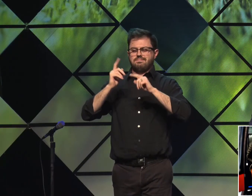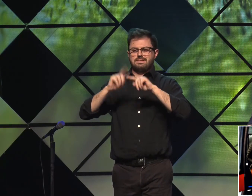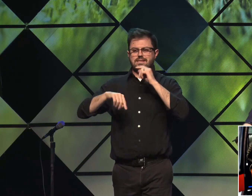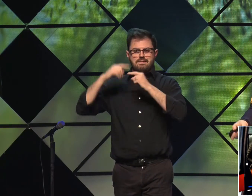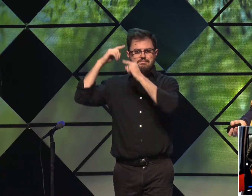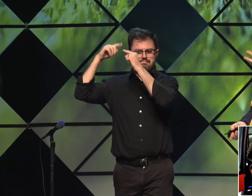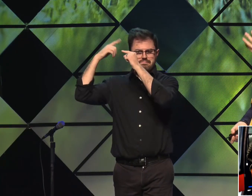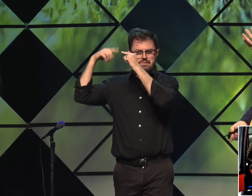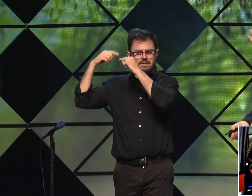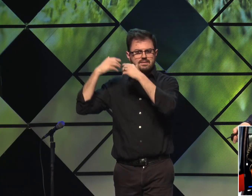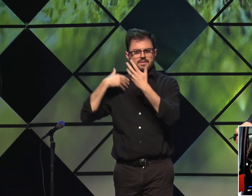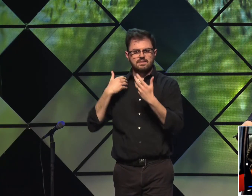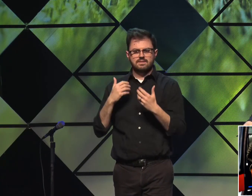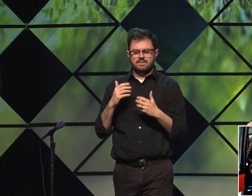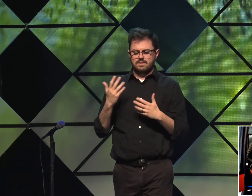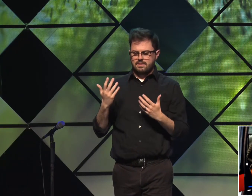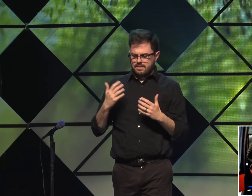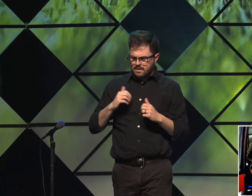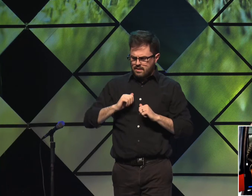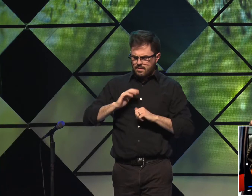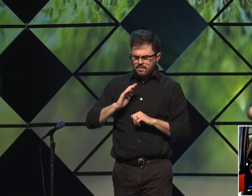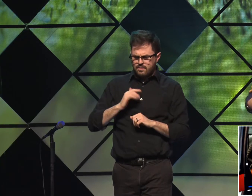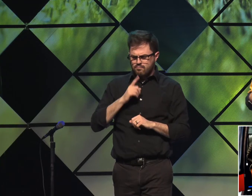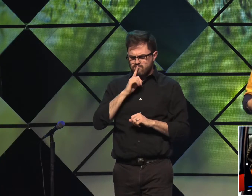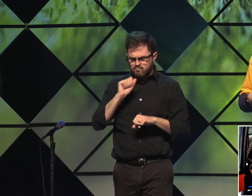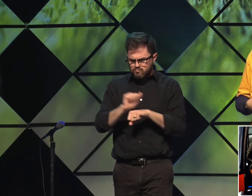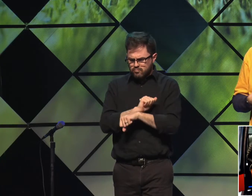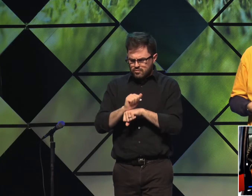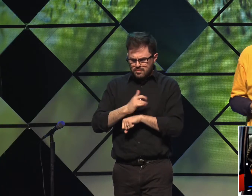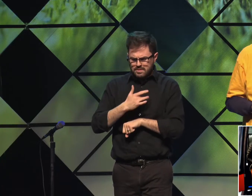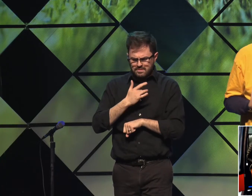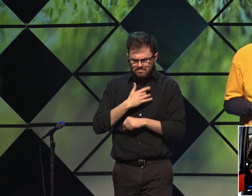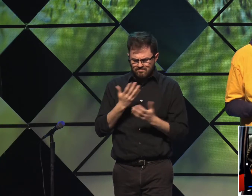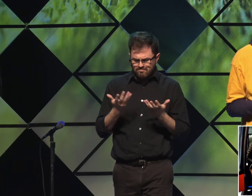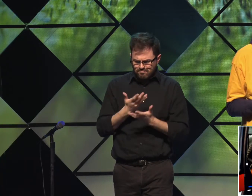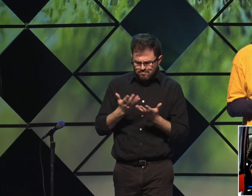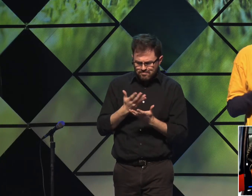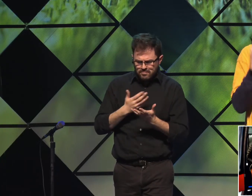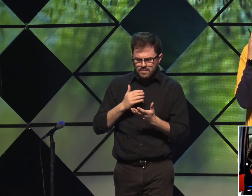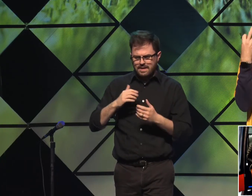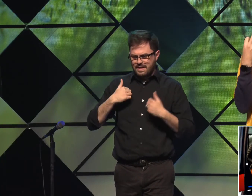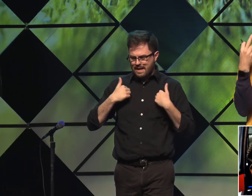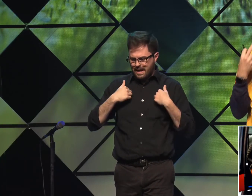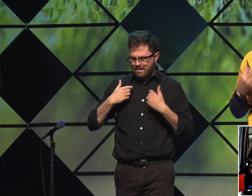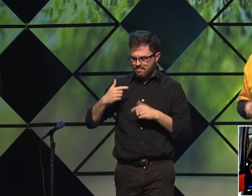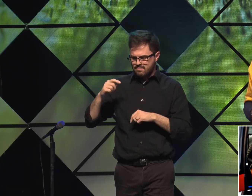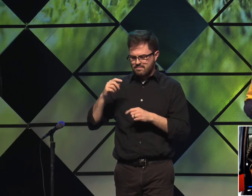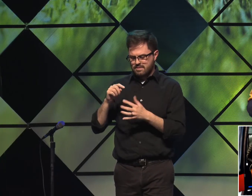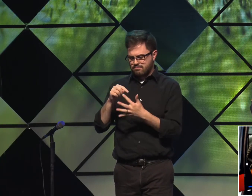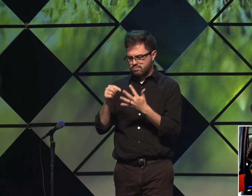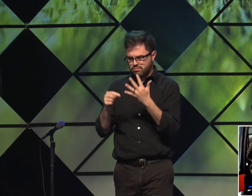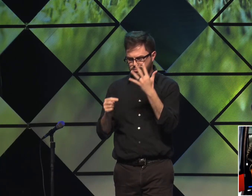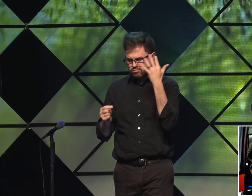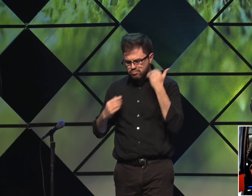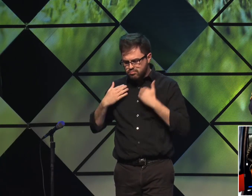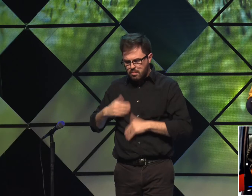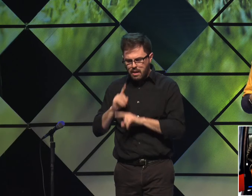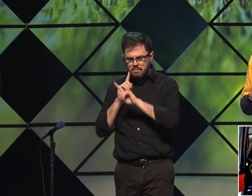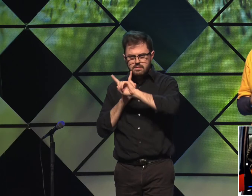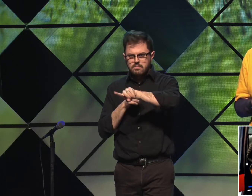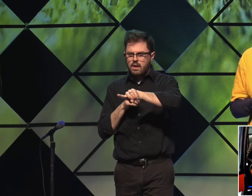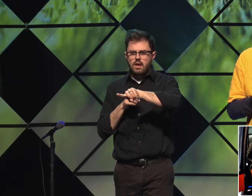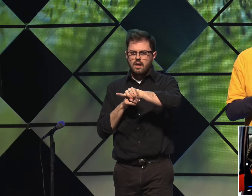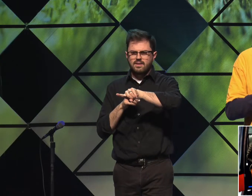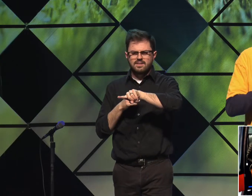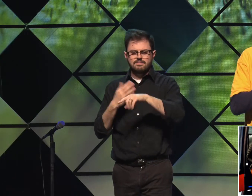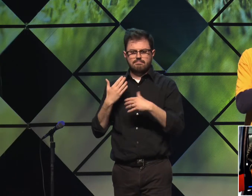it. What is the actual thing that I'm feeling with all of these bodily responses? You see it on his face, right? And